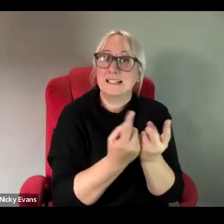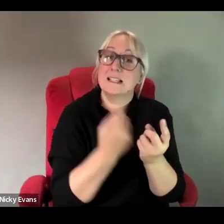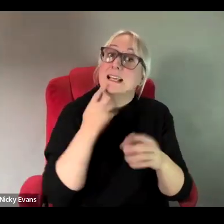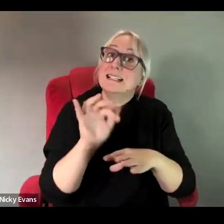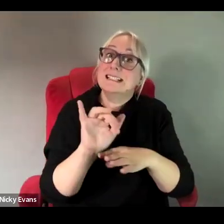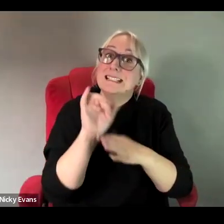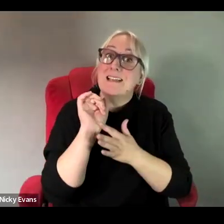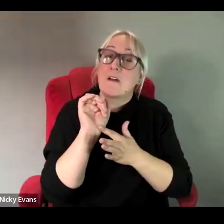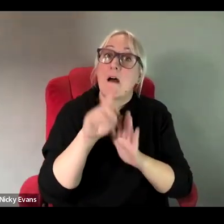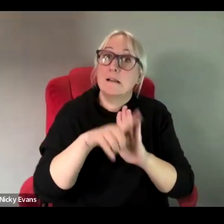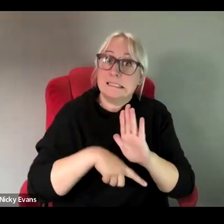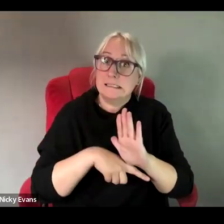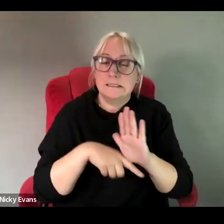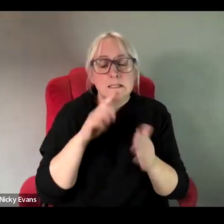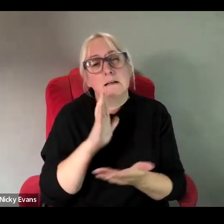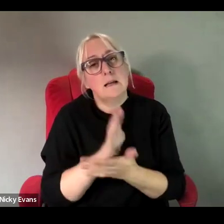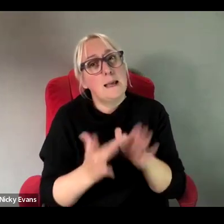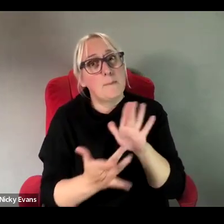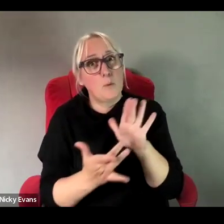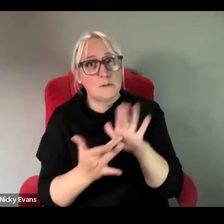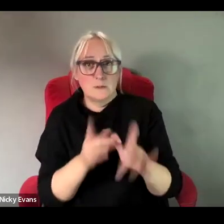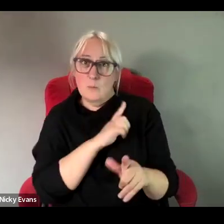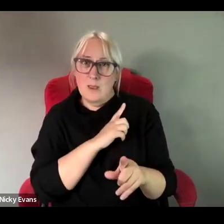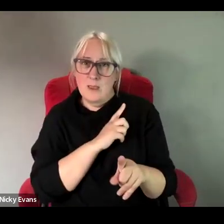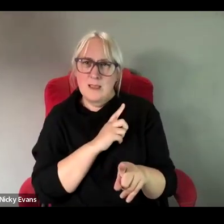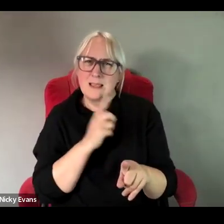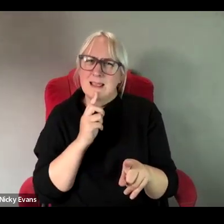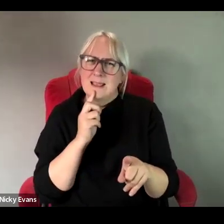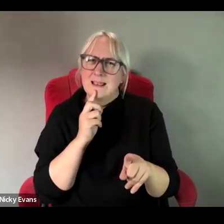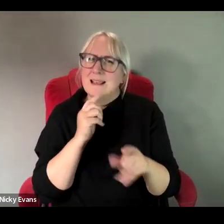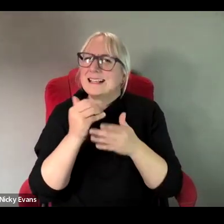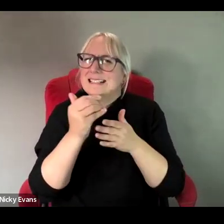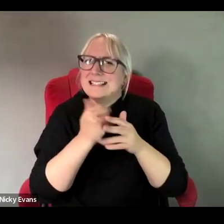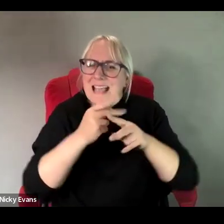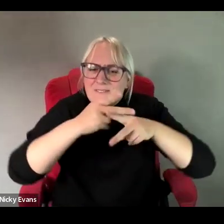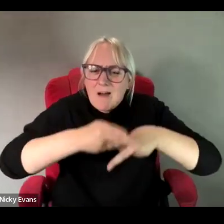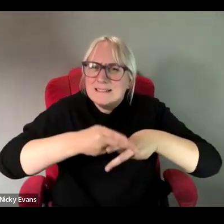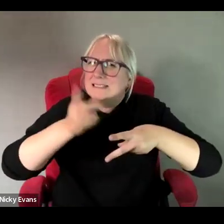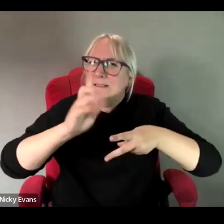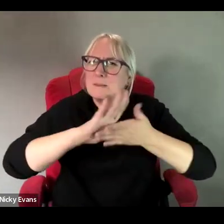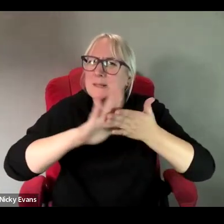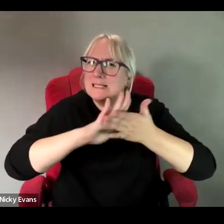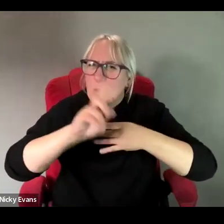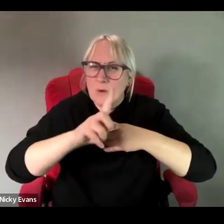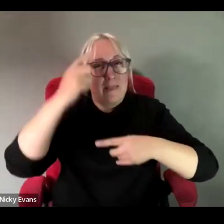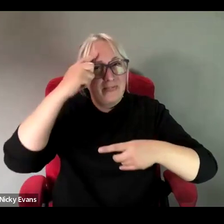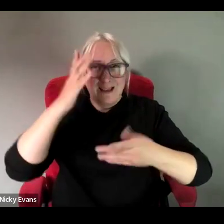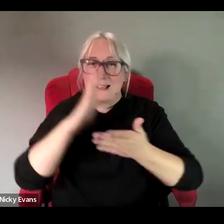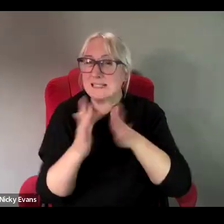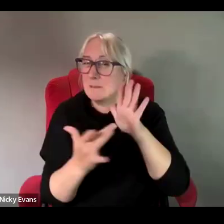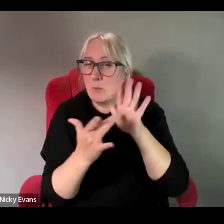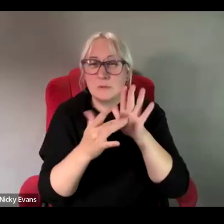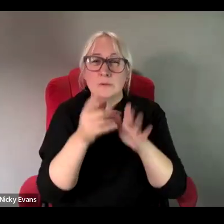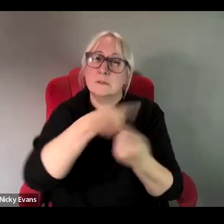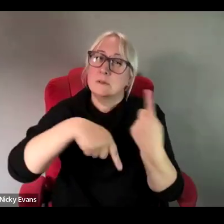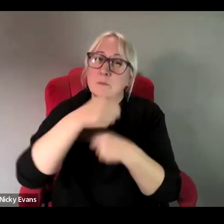so important? We use the word safeguarding, but we don't see what we're safeguarding people actually against. And I think it's really important that we are using plain English